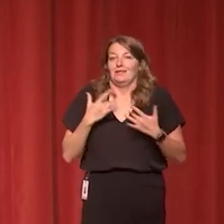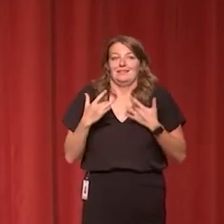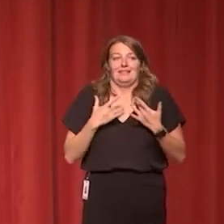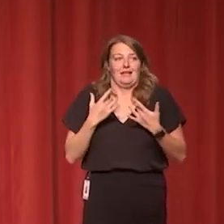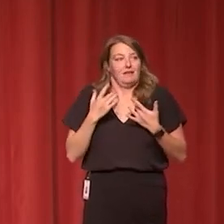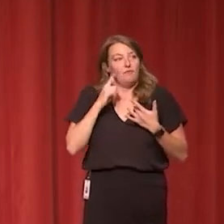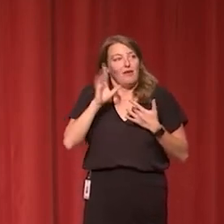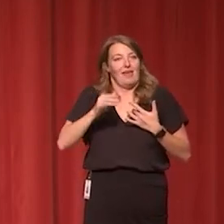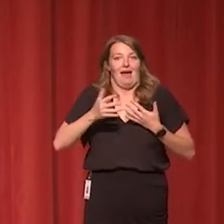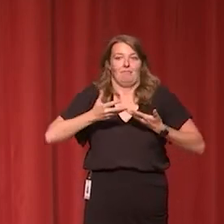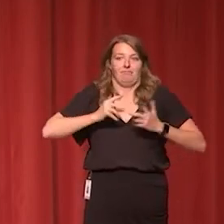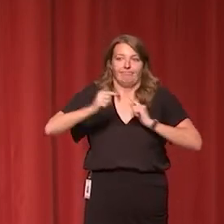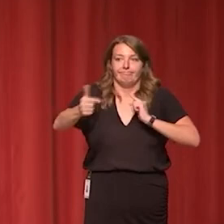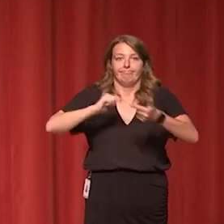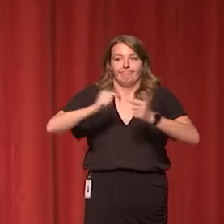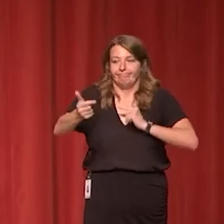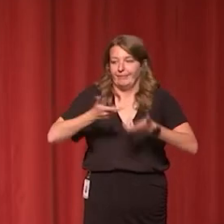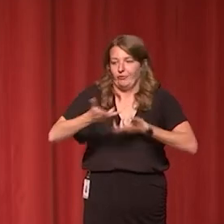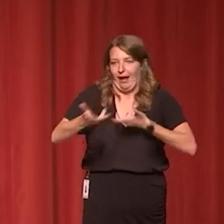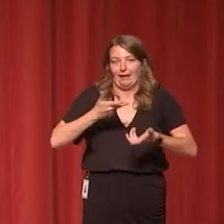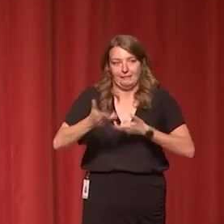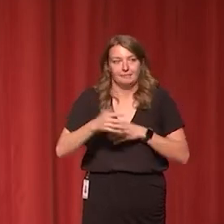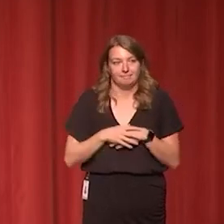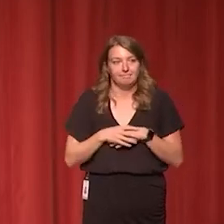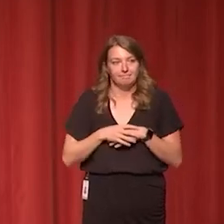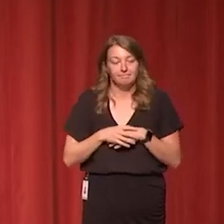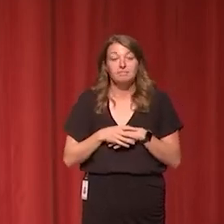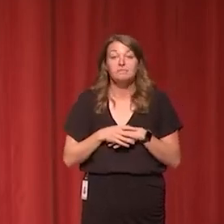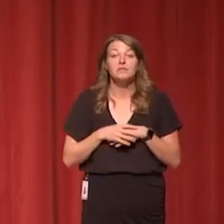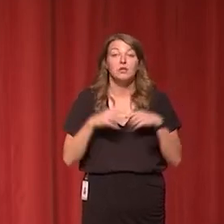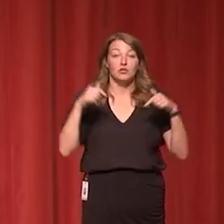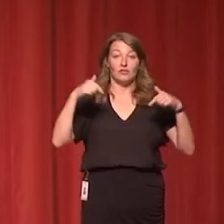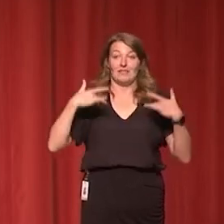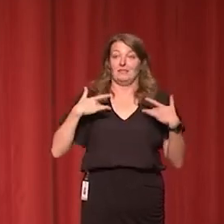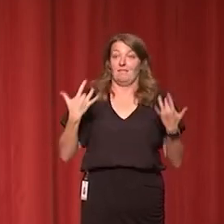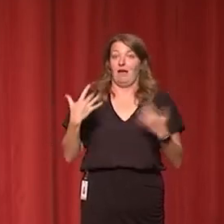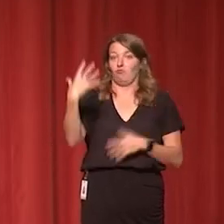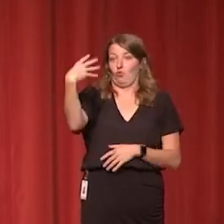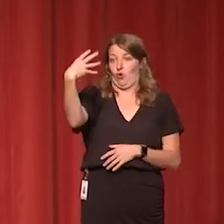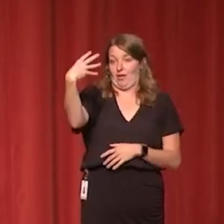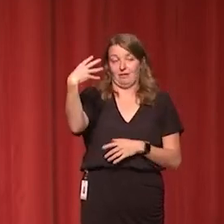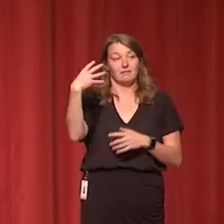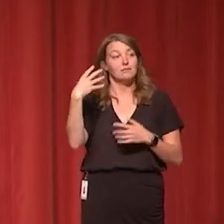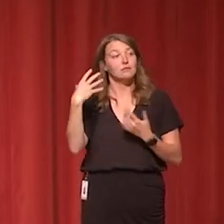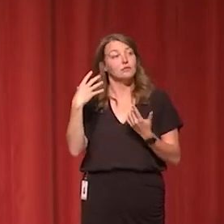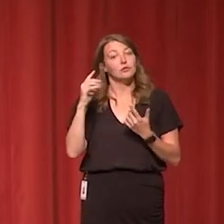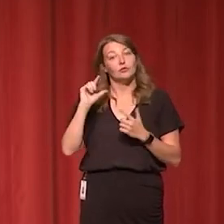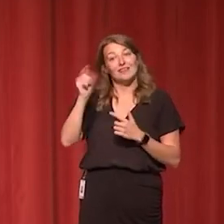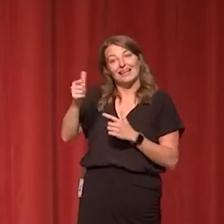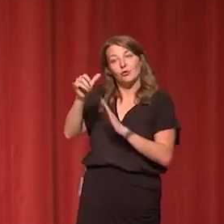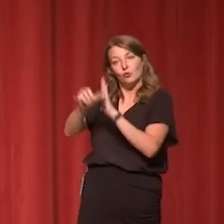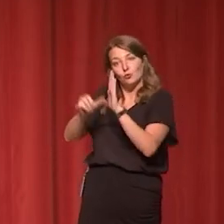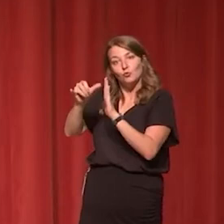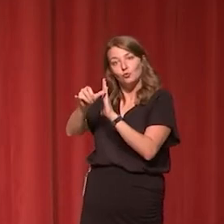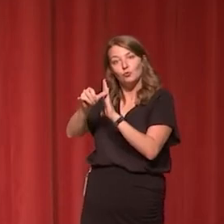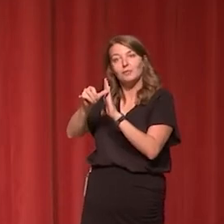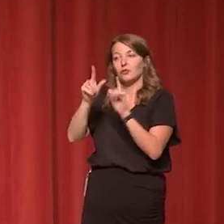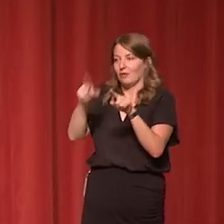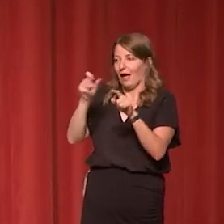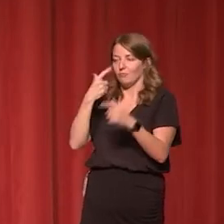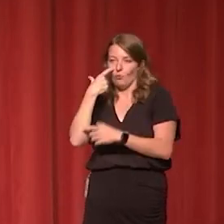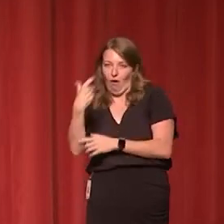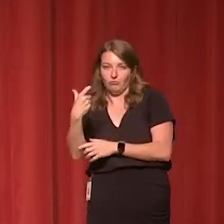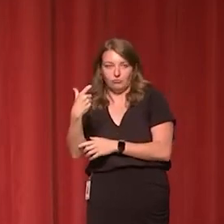that interactive part of our evening. This event is being recorded and you'll be able to watch the recording on our YouTube channel, note in the